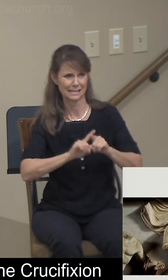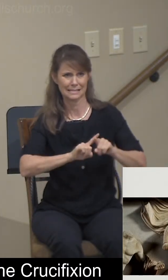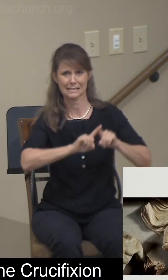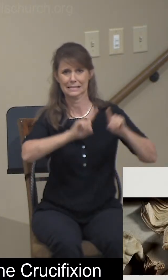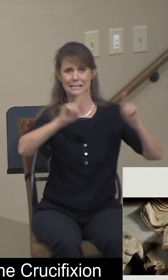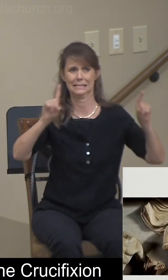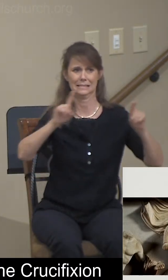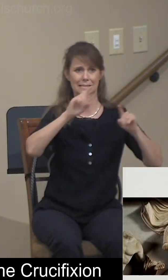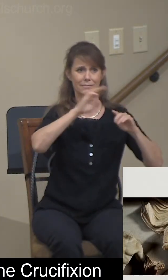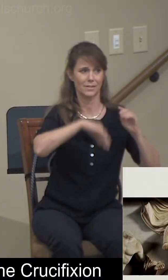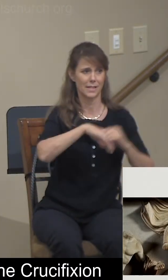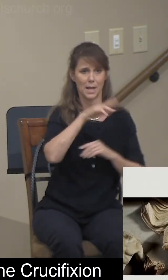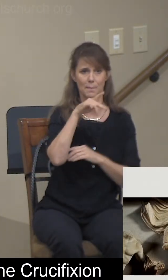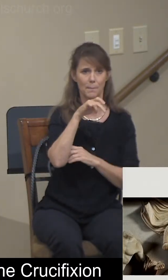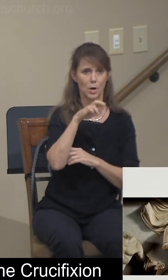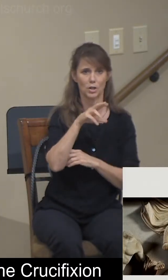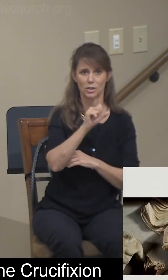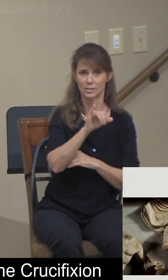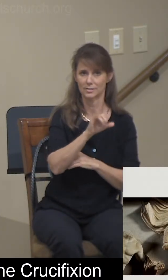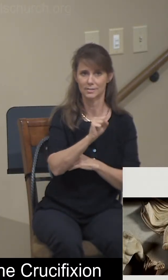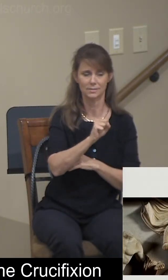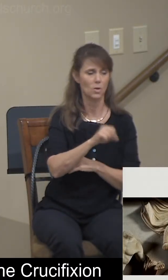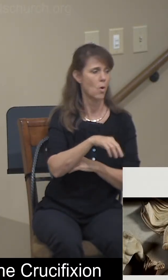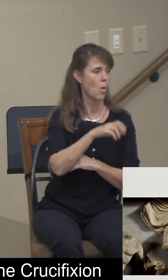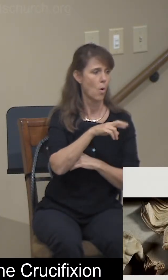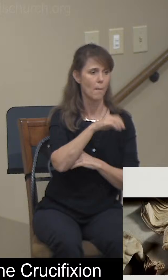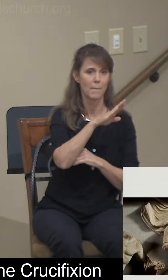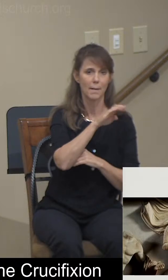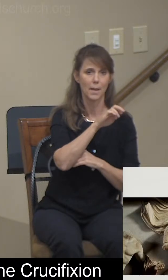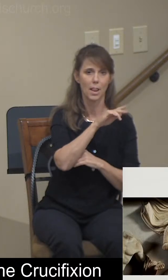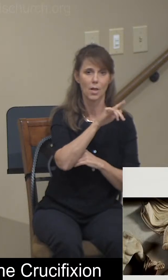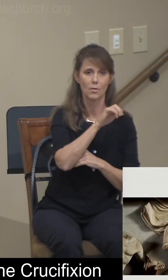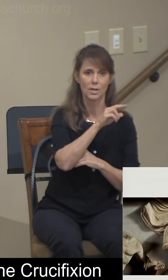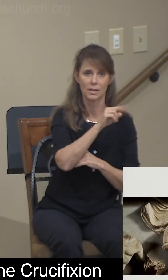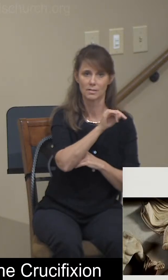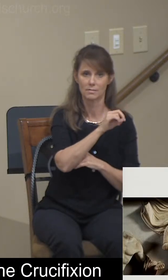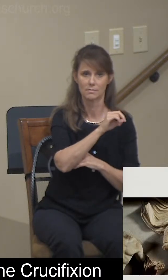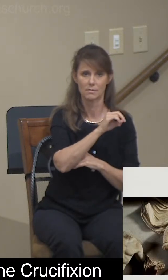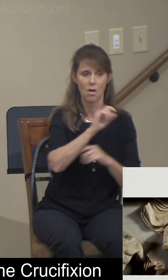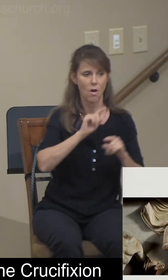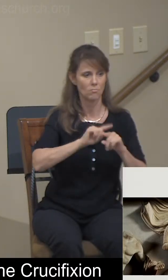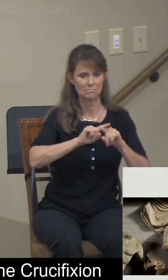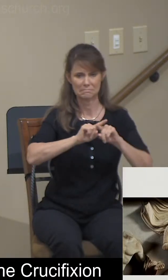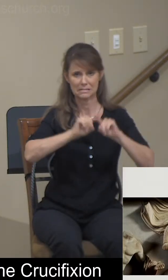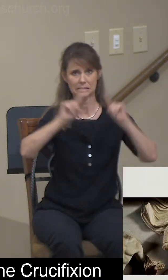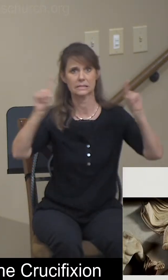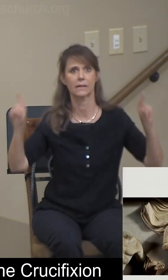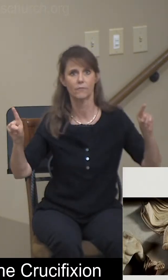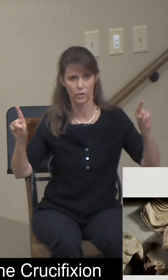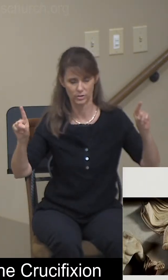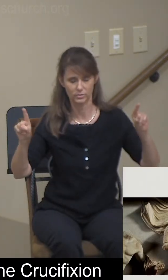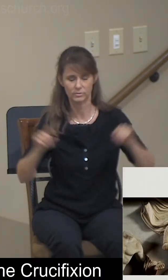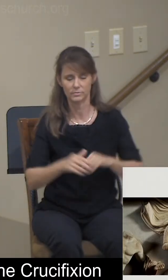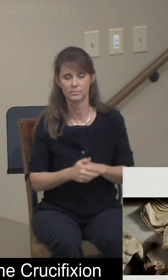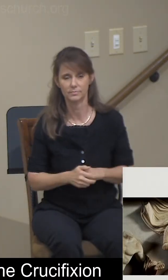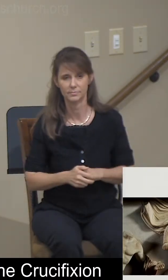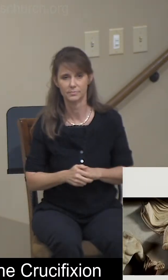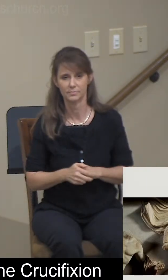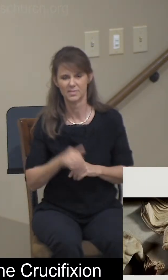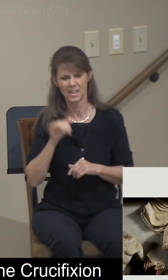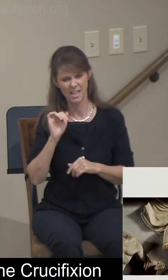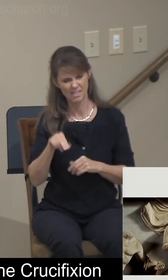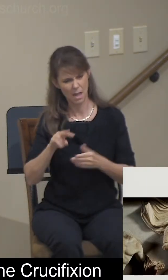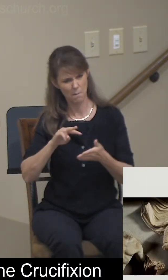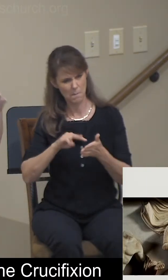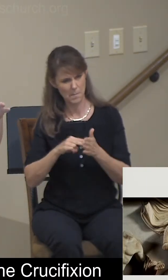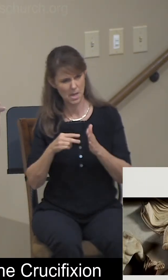Babylonians operated, far different than the way the Romans would operate after them. Understand first exactly what this means